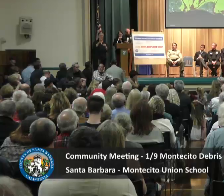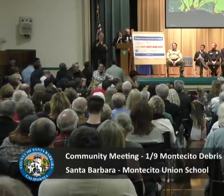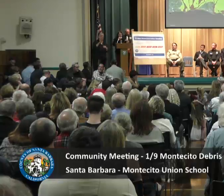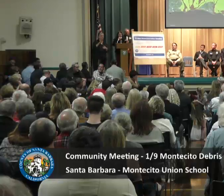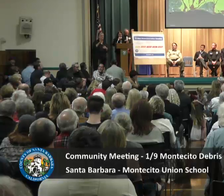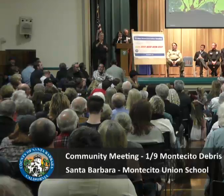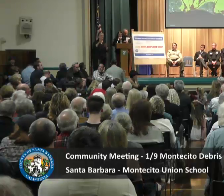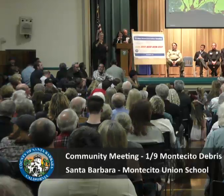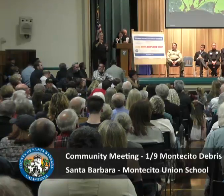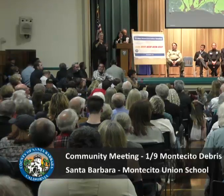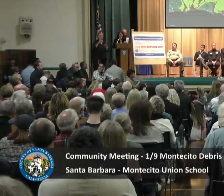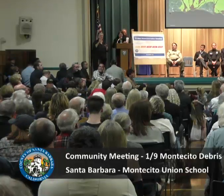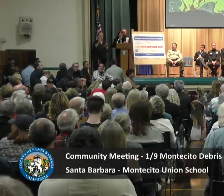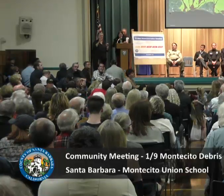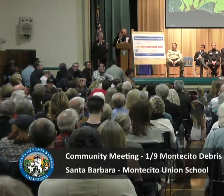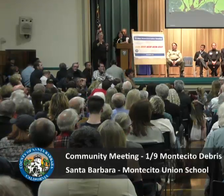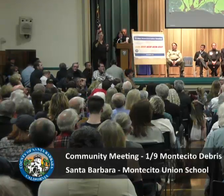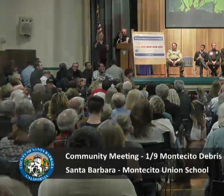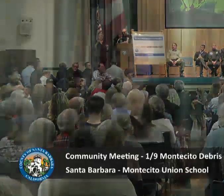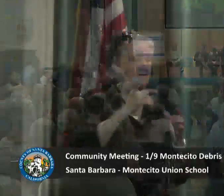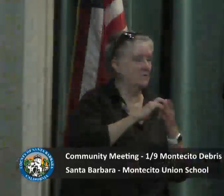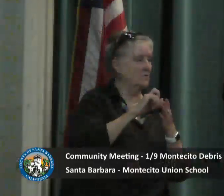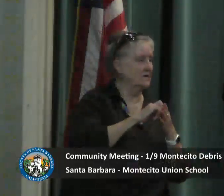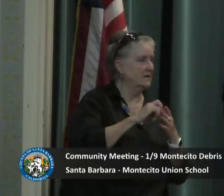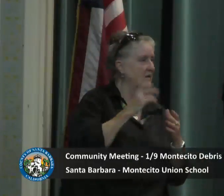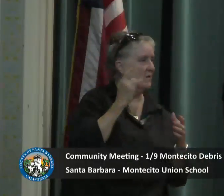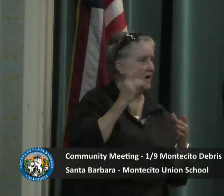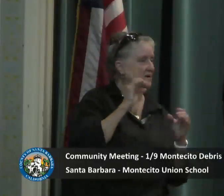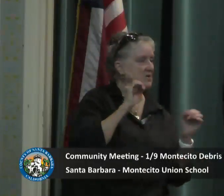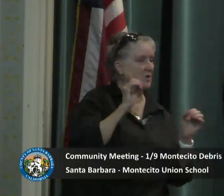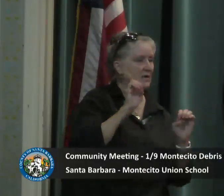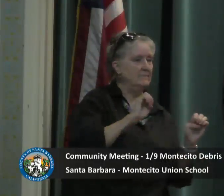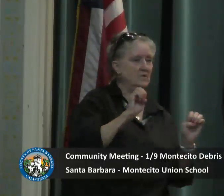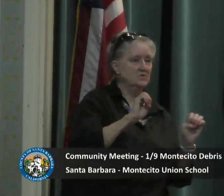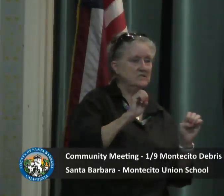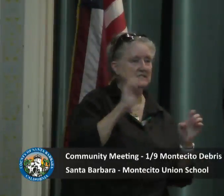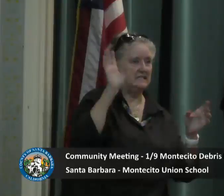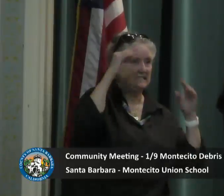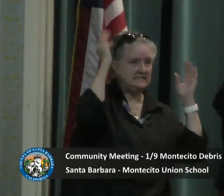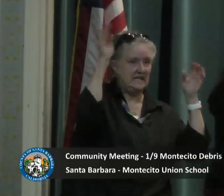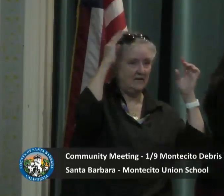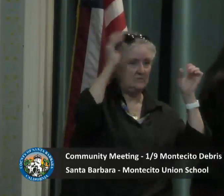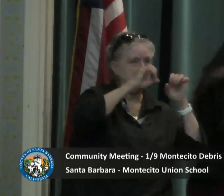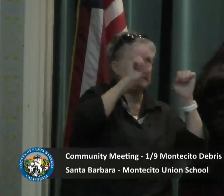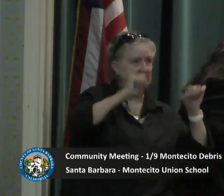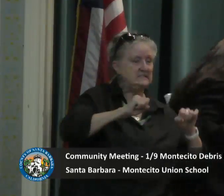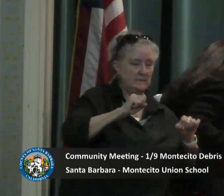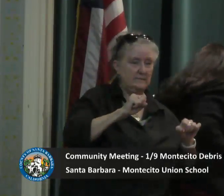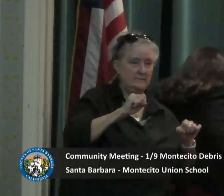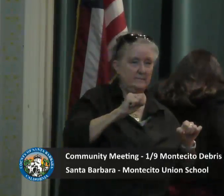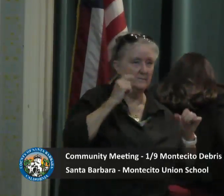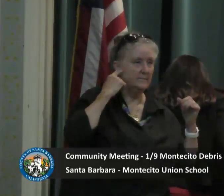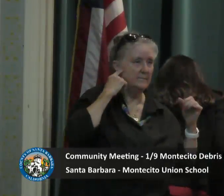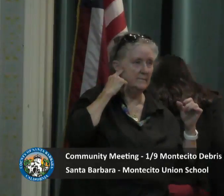Before we go back to this side of the room, we've got one in writing. Why is there no emergency siren system in place?